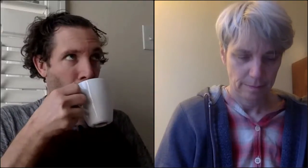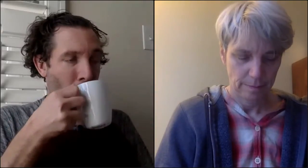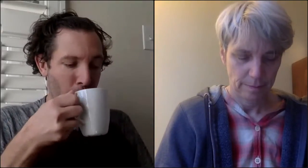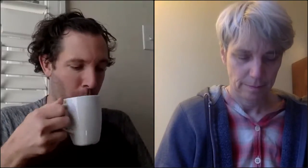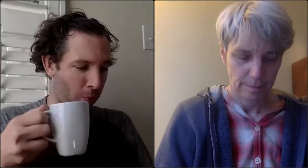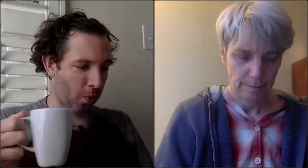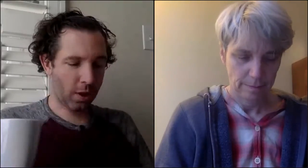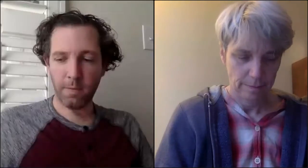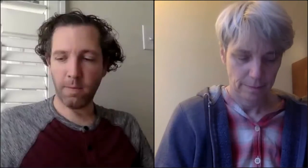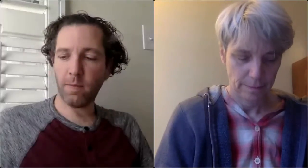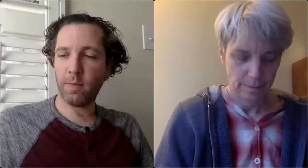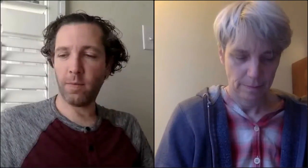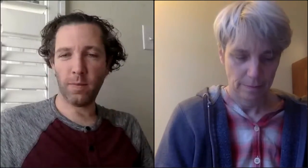Oh, there you are. I'm so sorry.